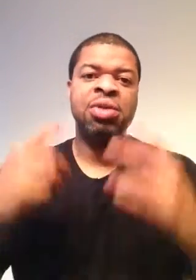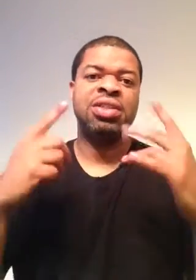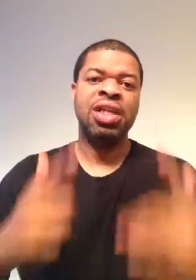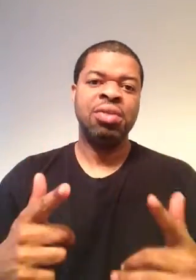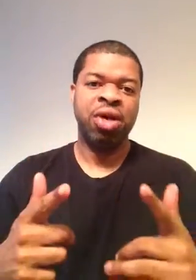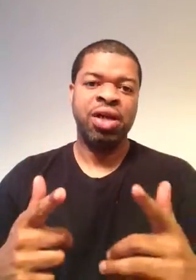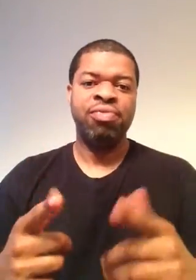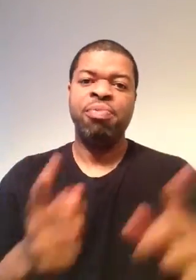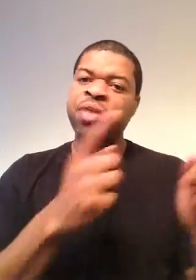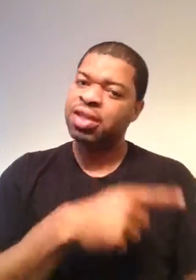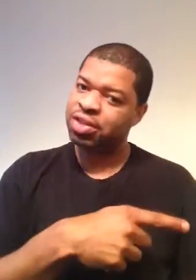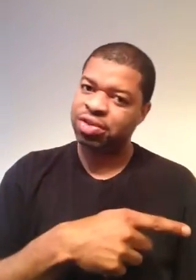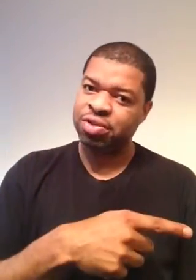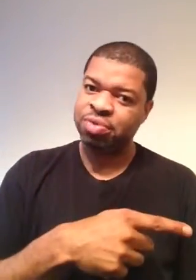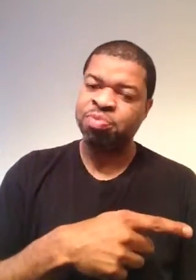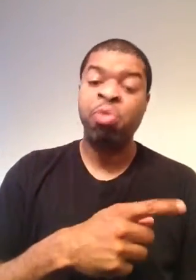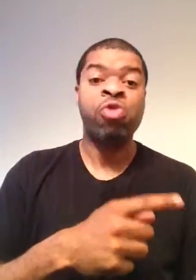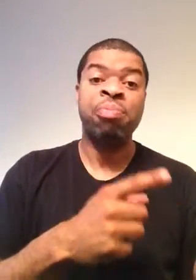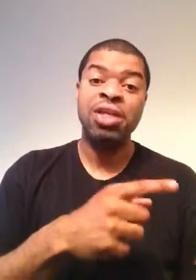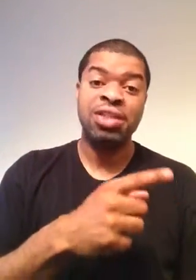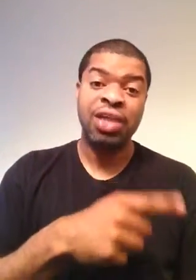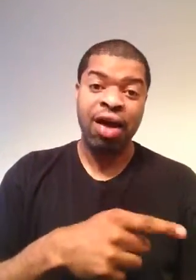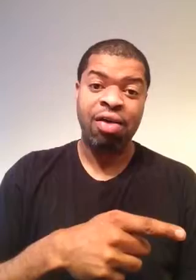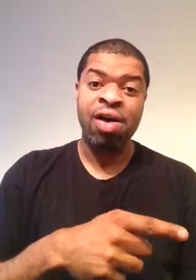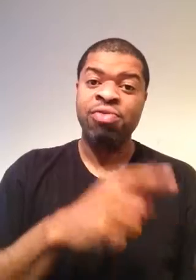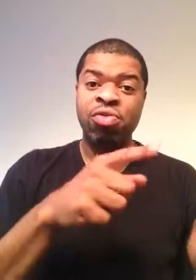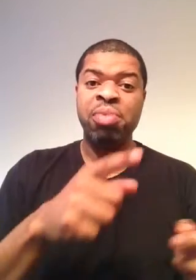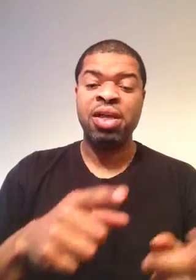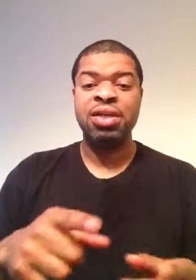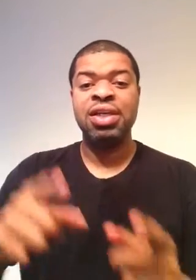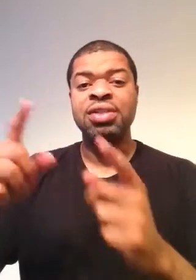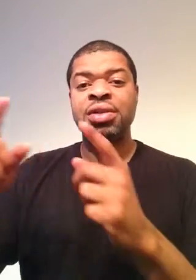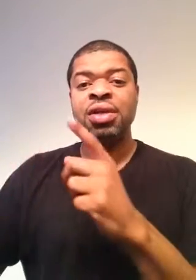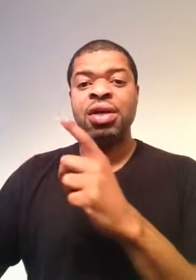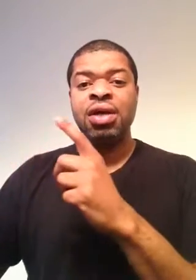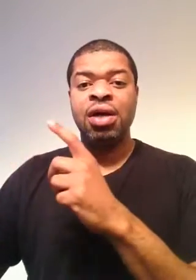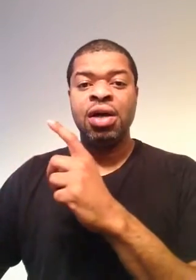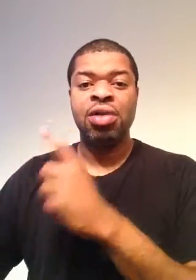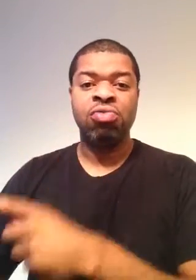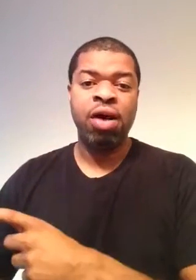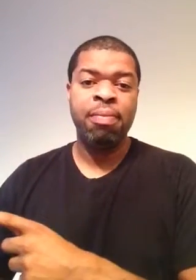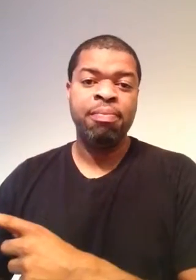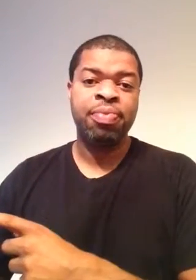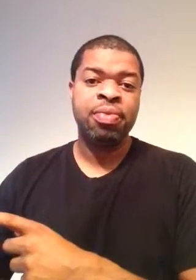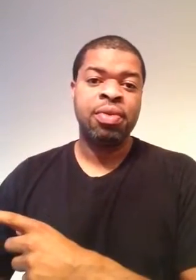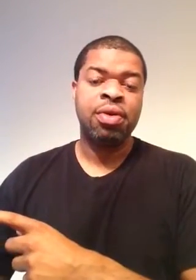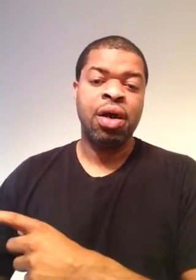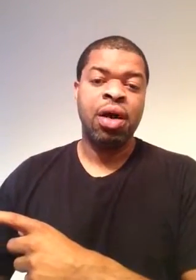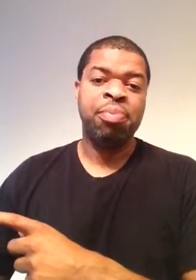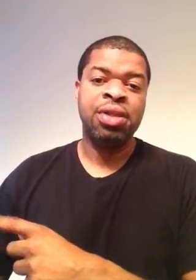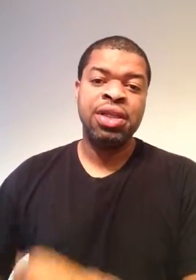been celebrated for beating a child for rebelling against a corrupt